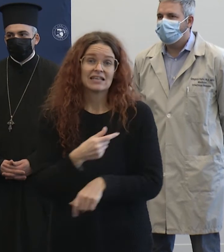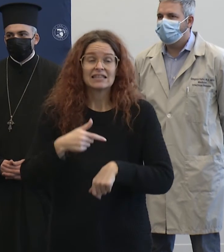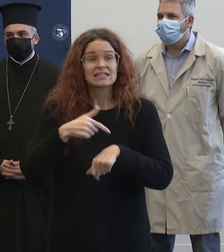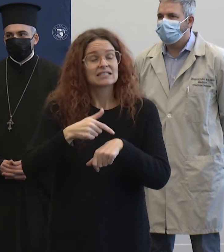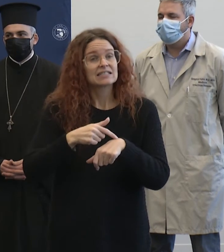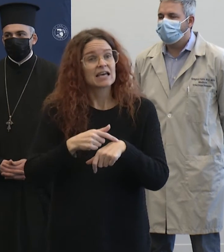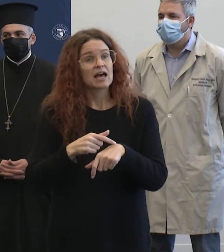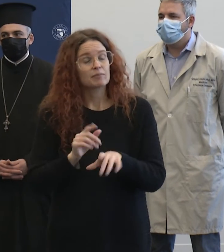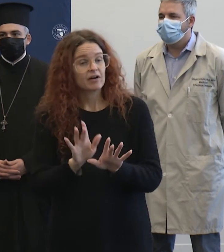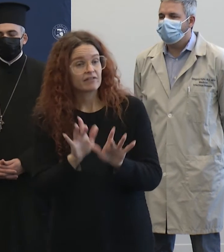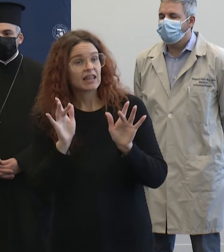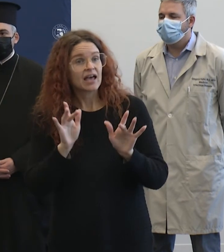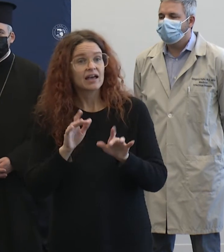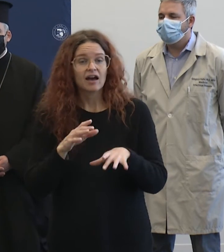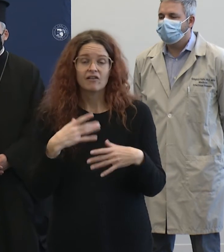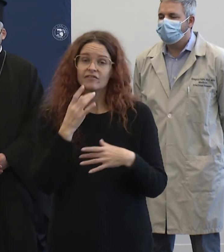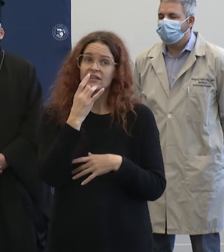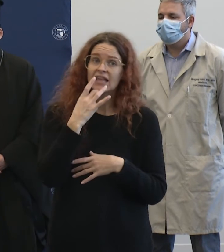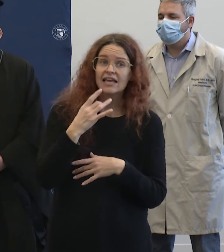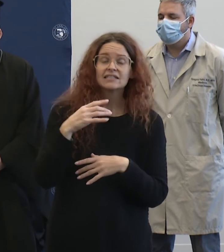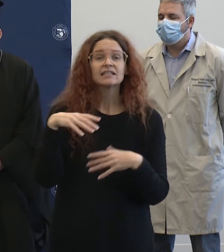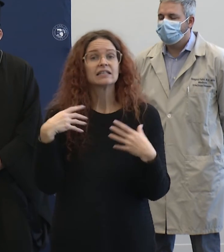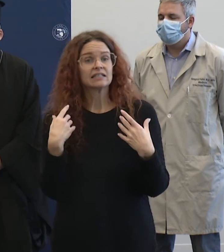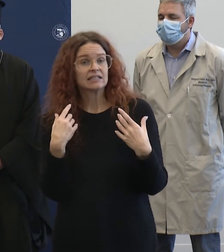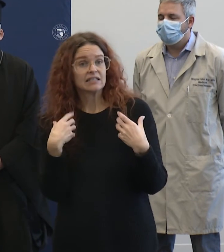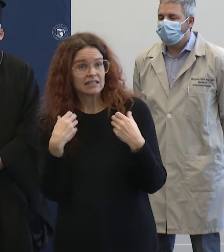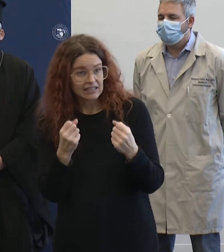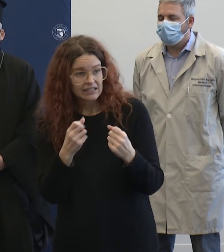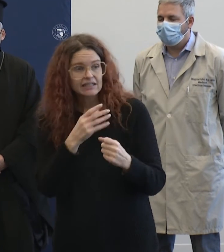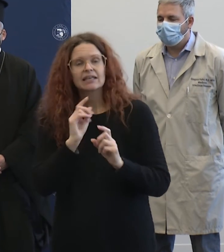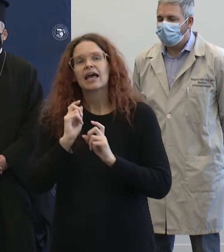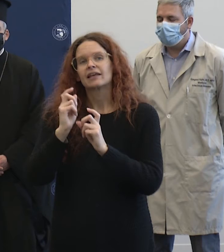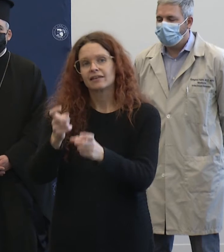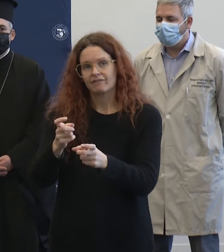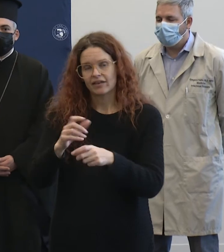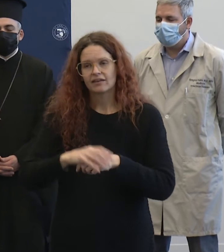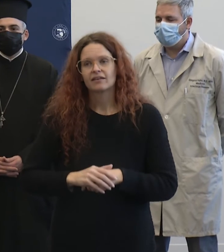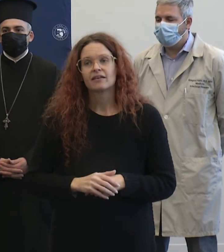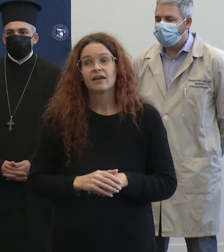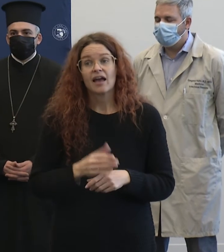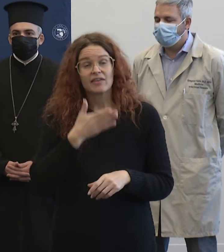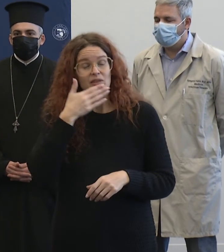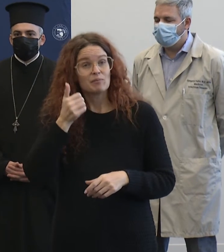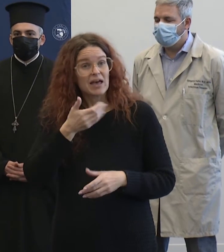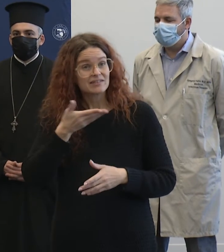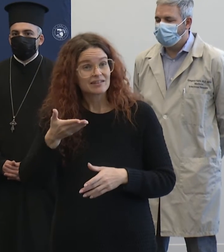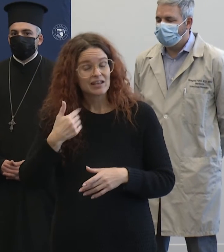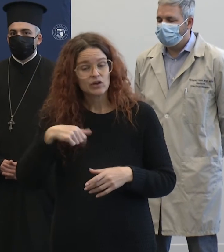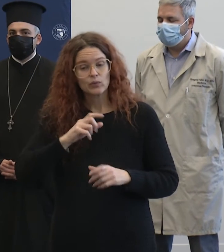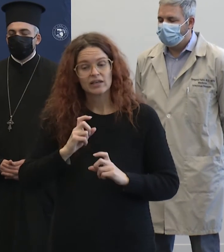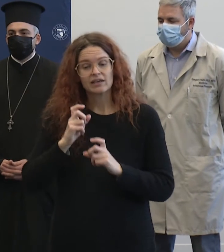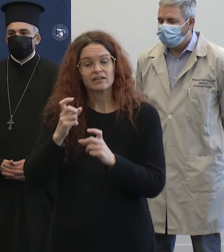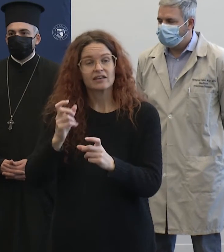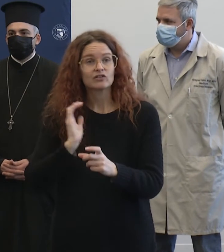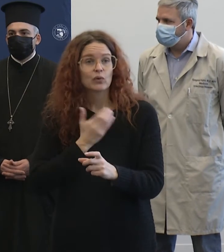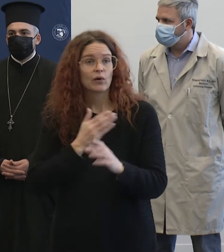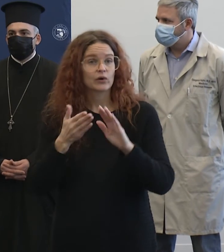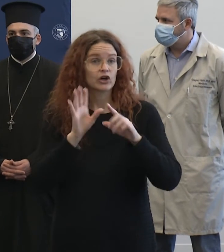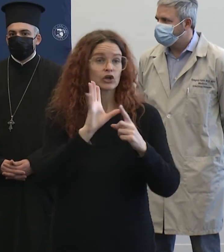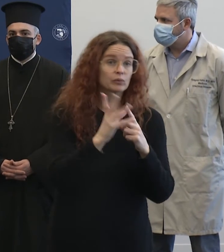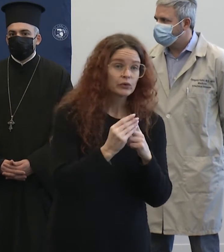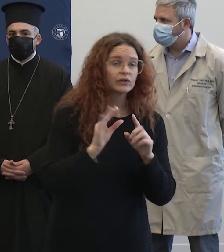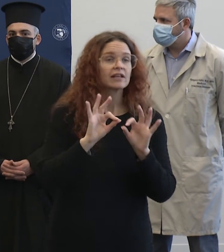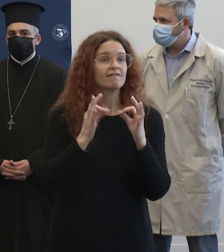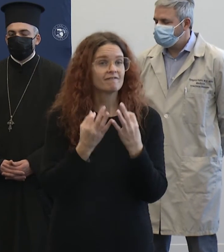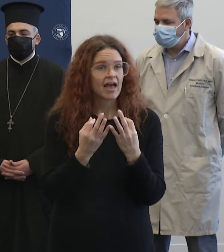of healing, and a time of giving. And one of the best things that we can do is to give to our community, to our family, to our